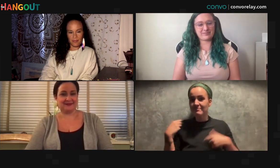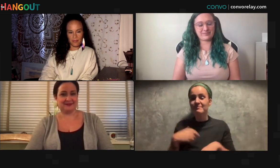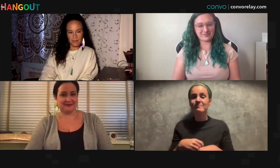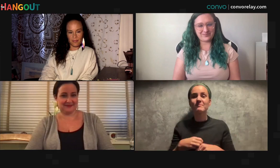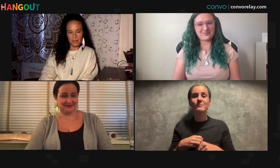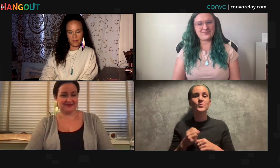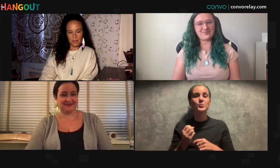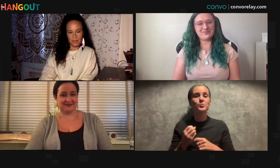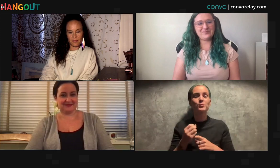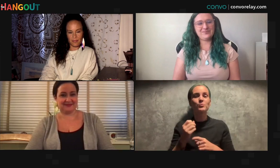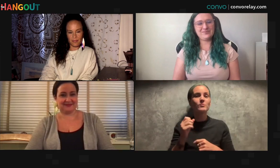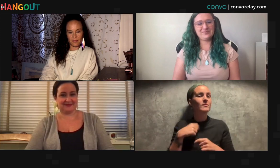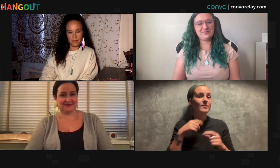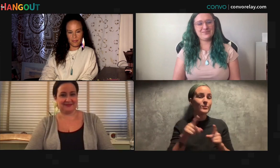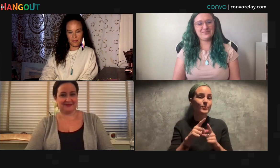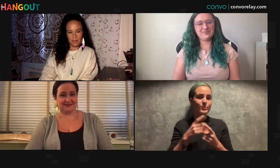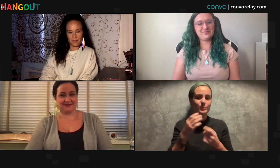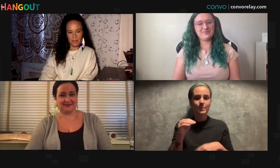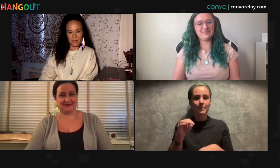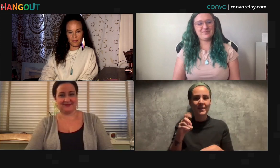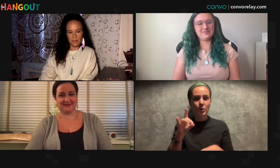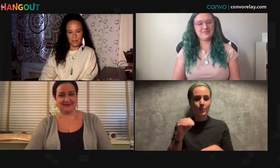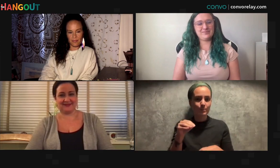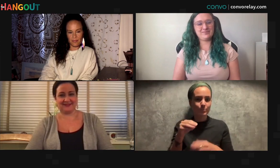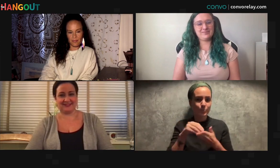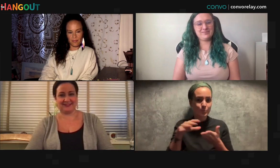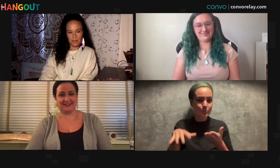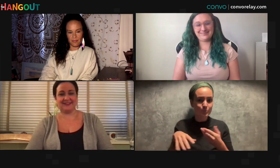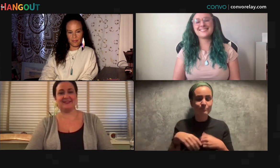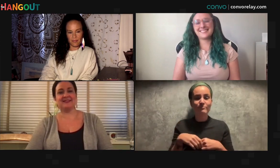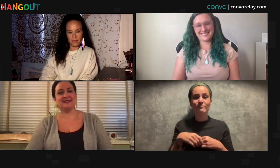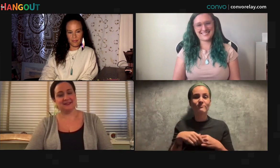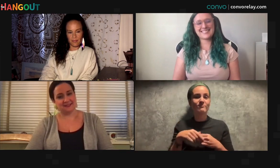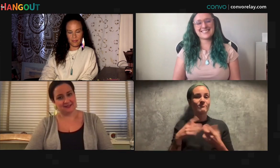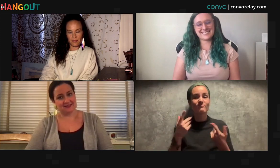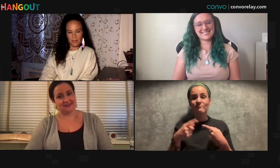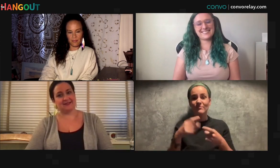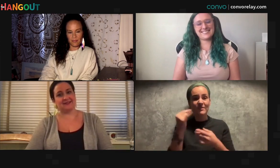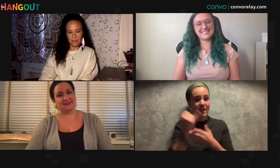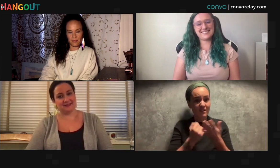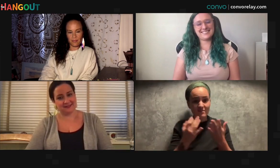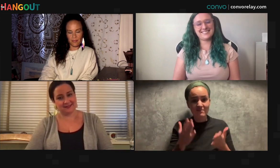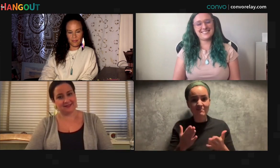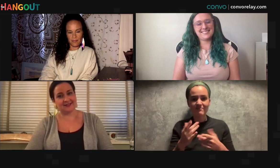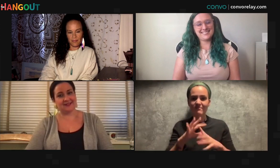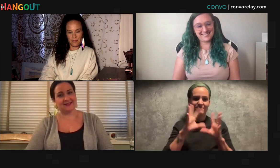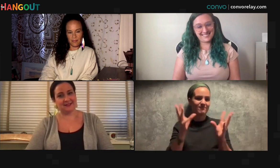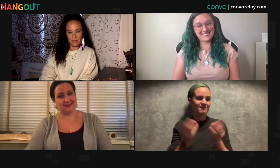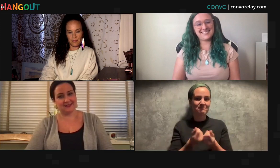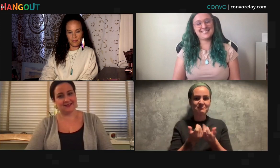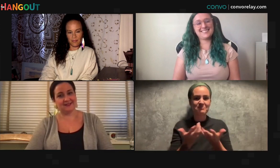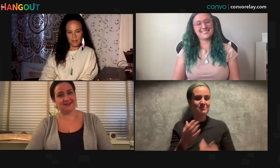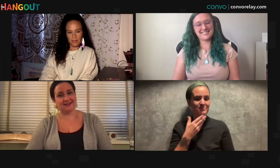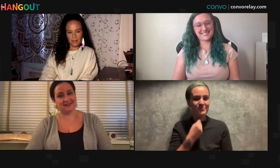pulled back. I have a gray background, and I'm also a medium student, an